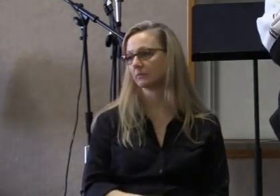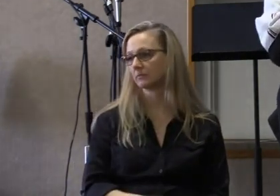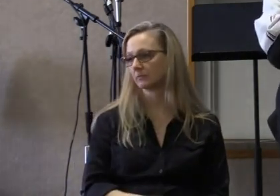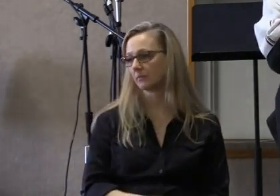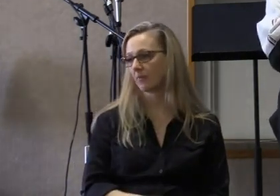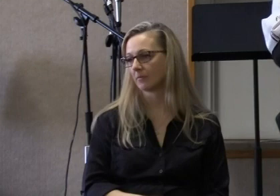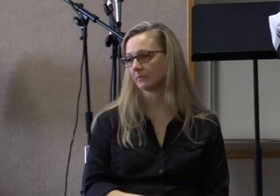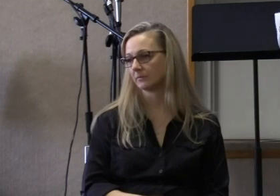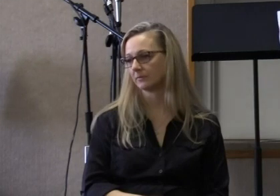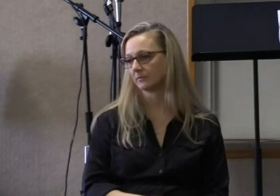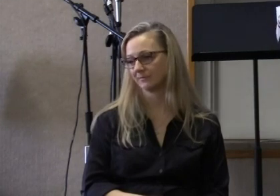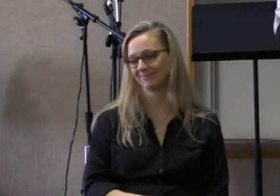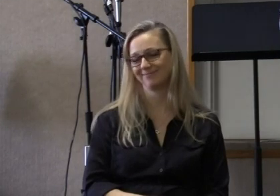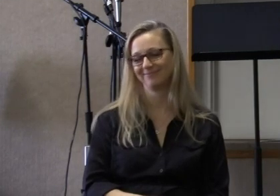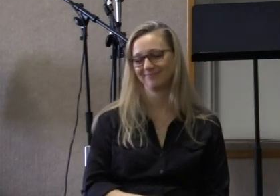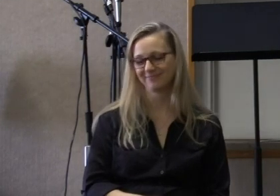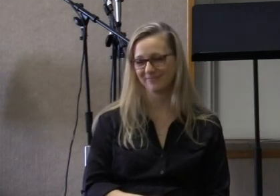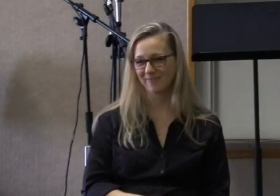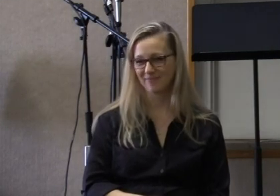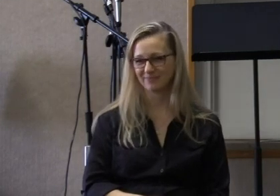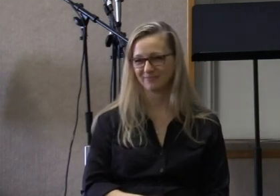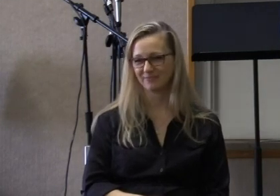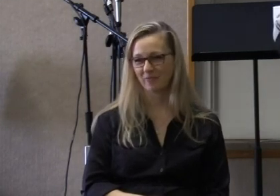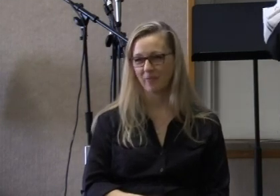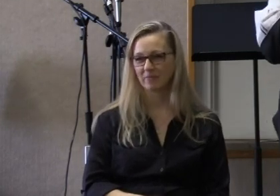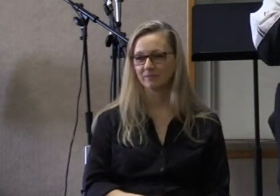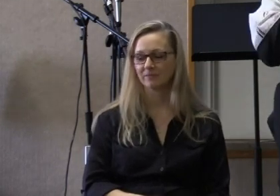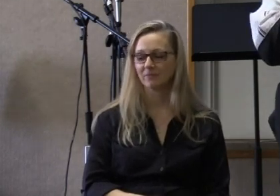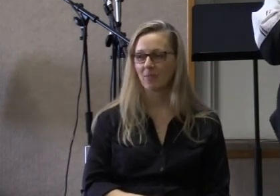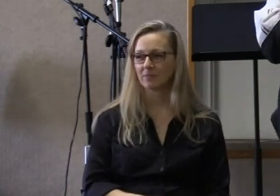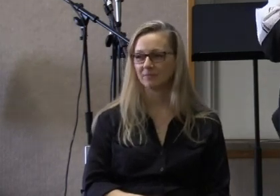How can you eat that? How can you not eat it?